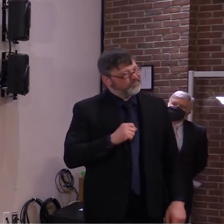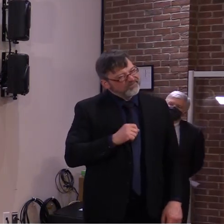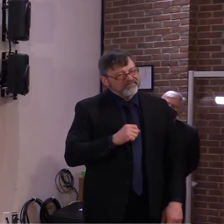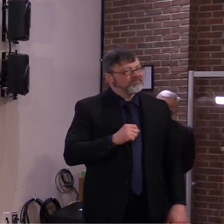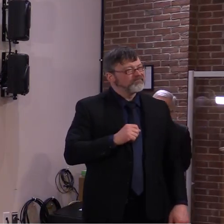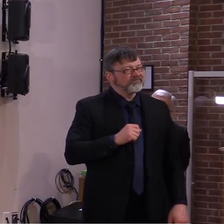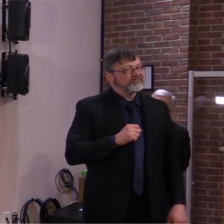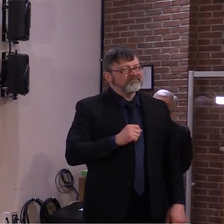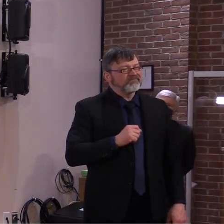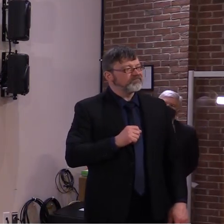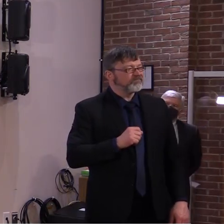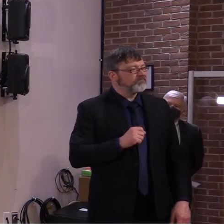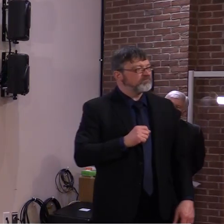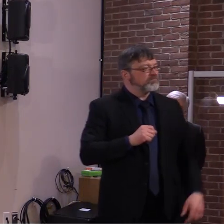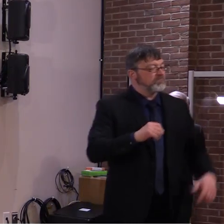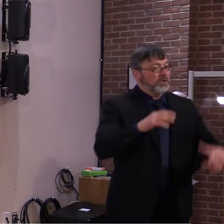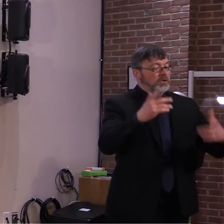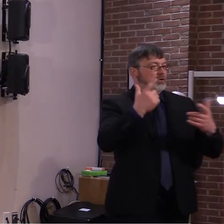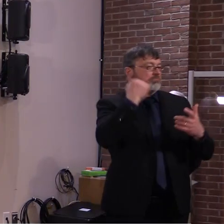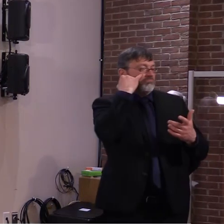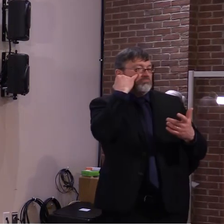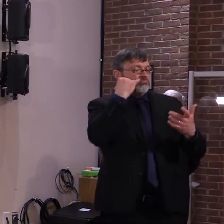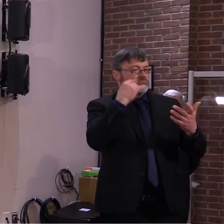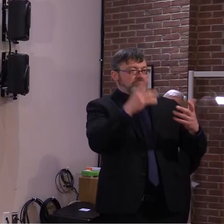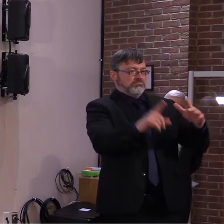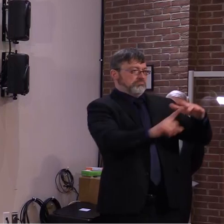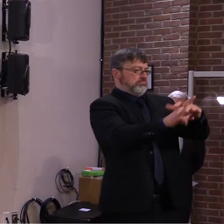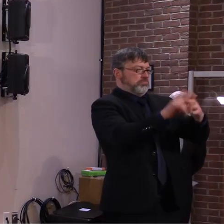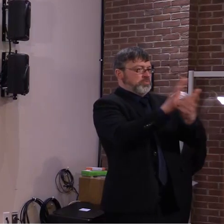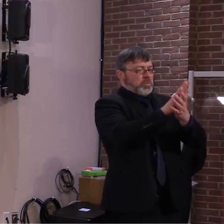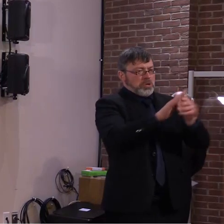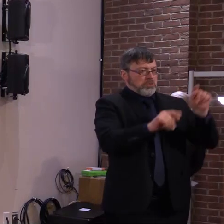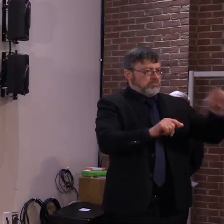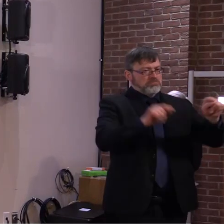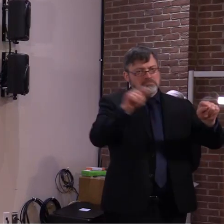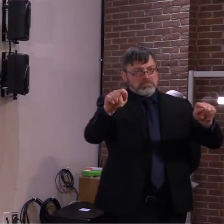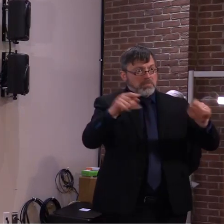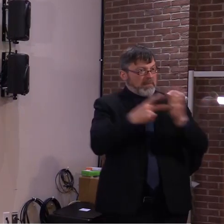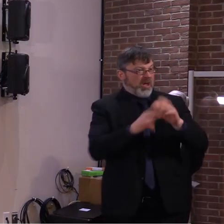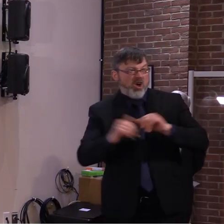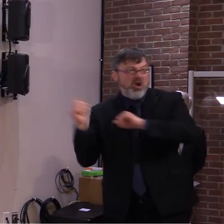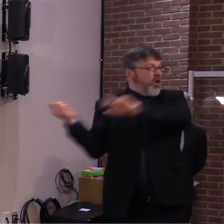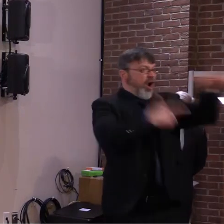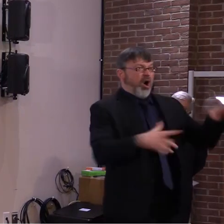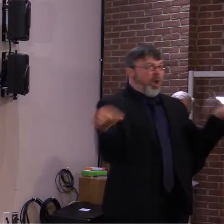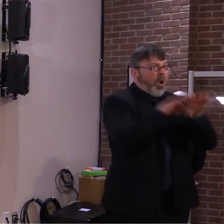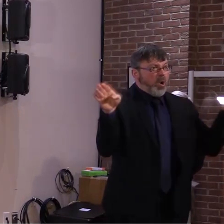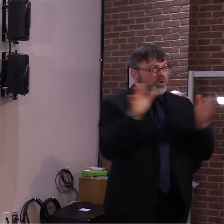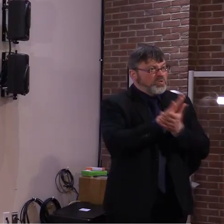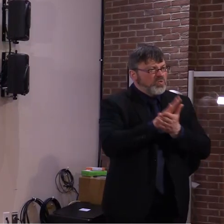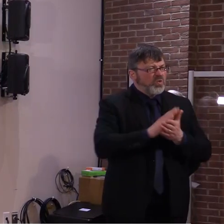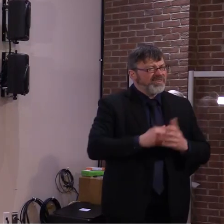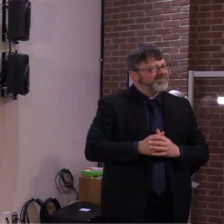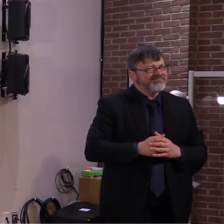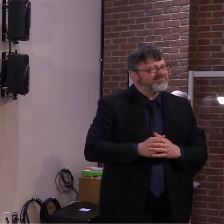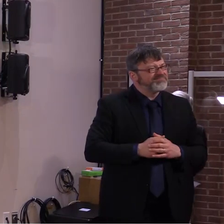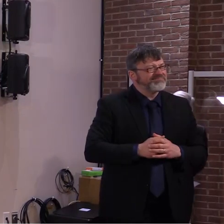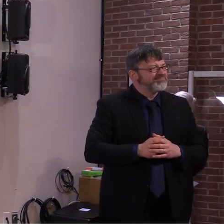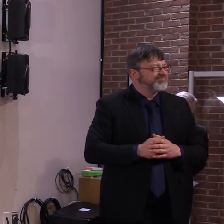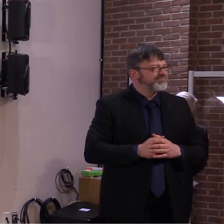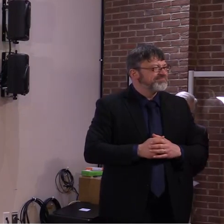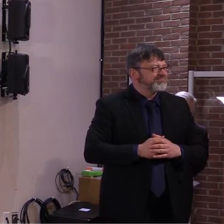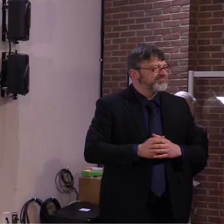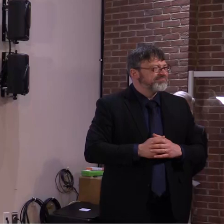mean closing all stores and restaurants. But we are aware of the inherent danger at this stage in our vaccination